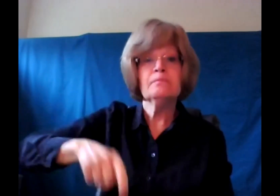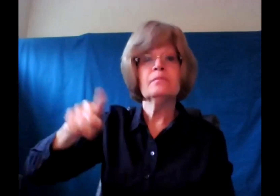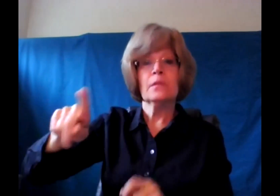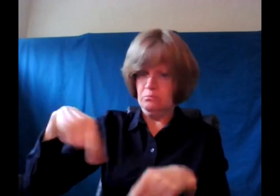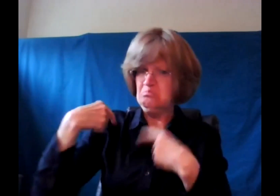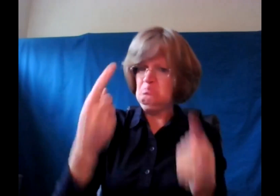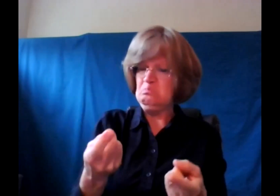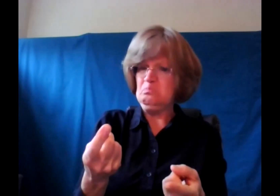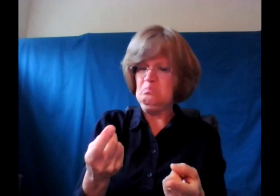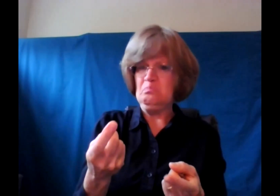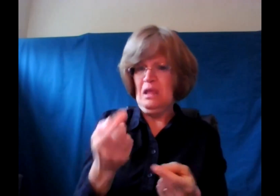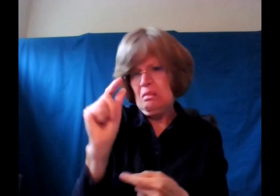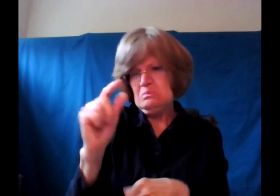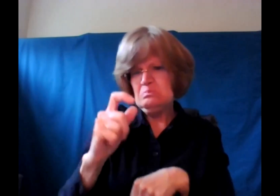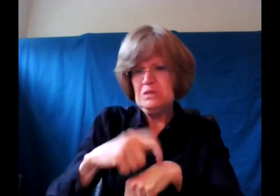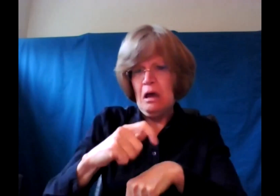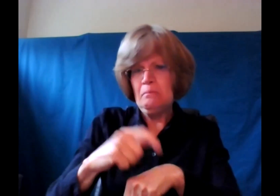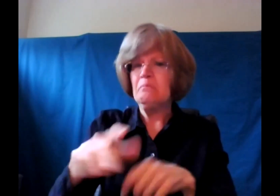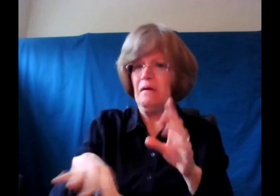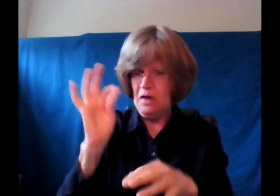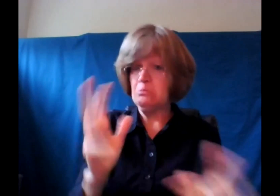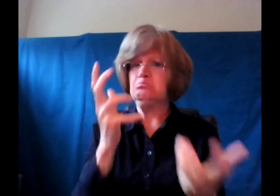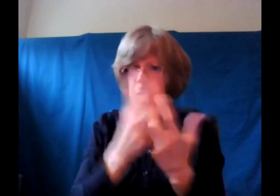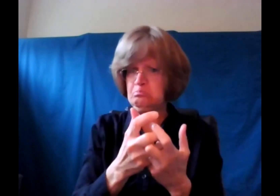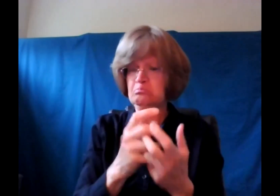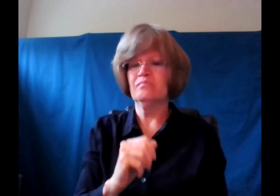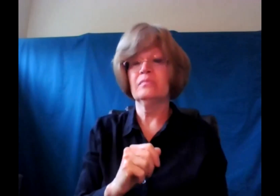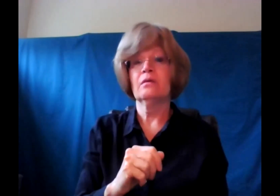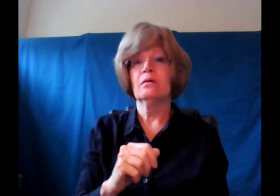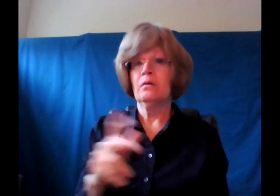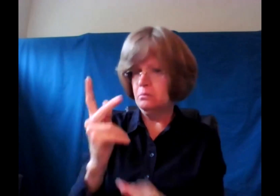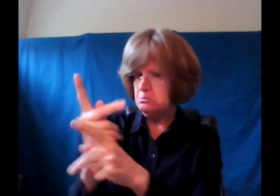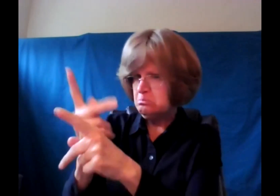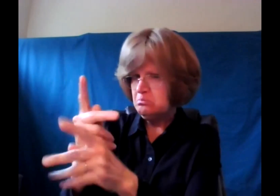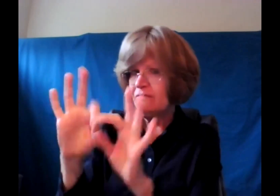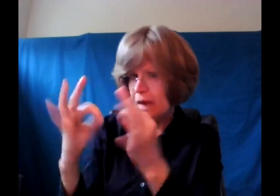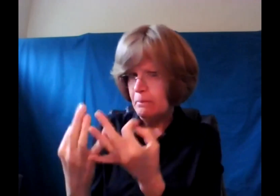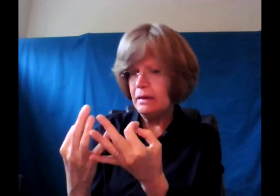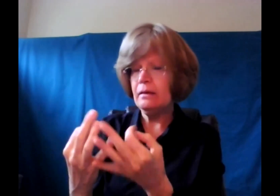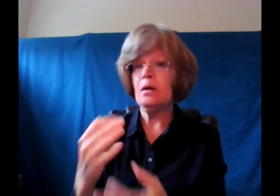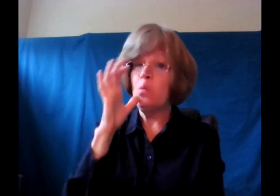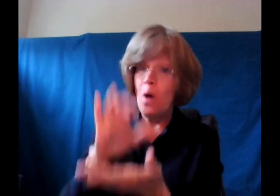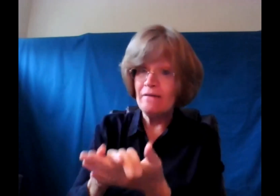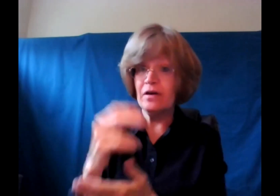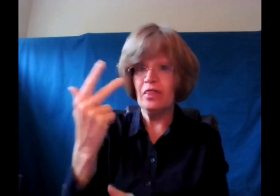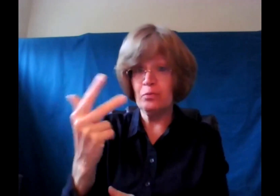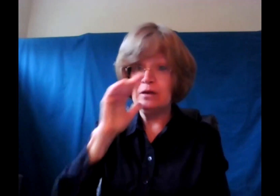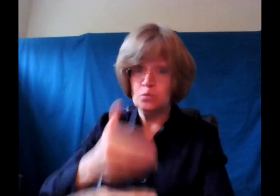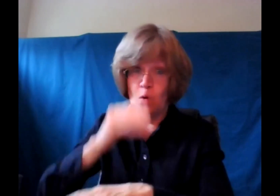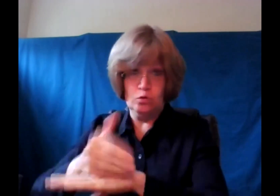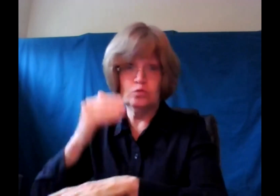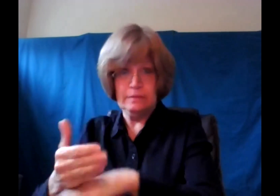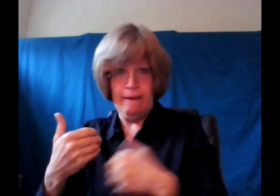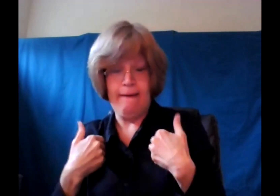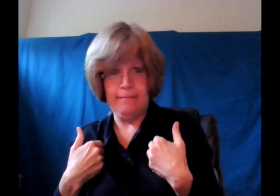little while and found his niche there. He was taking care of his family and a wife and three